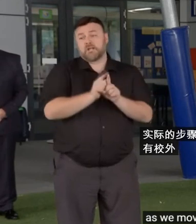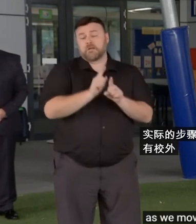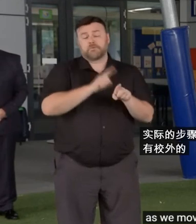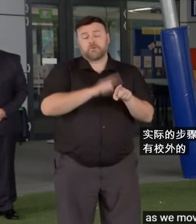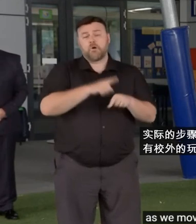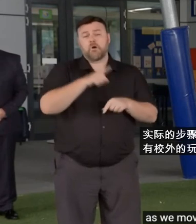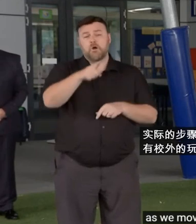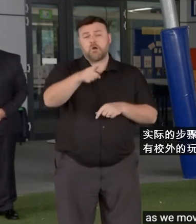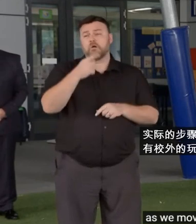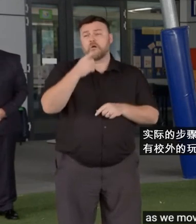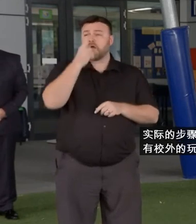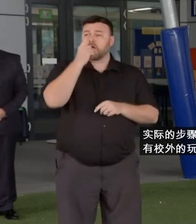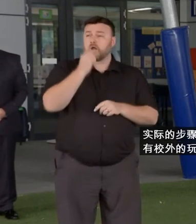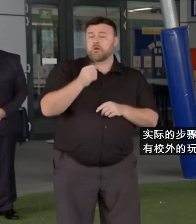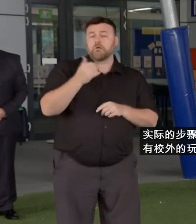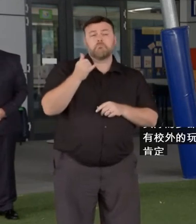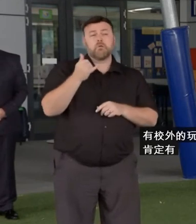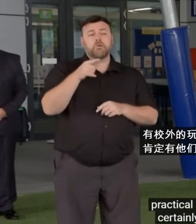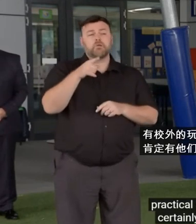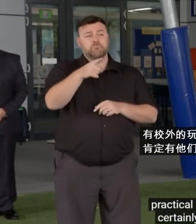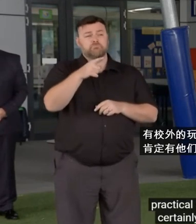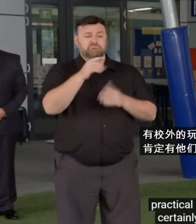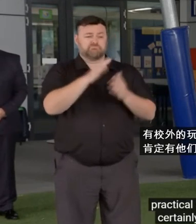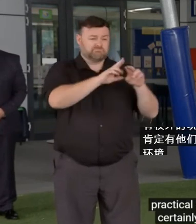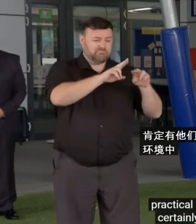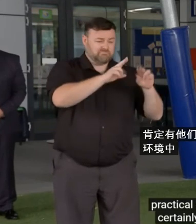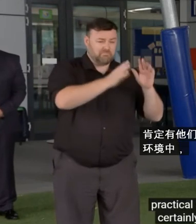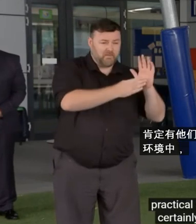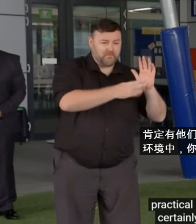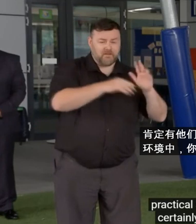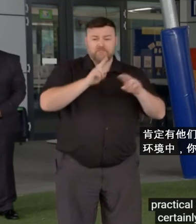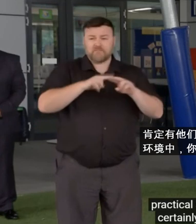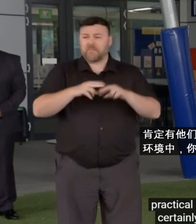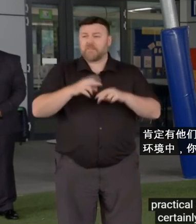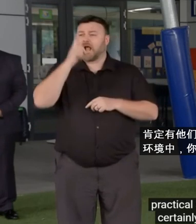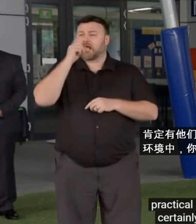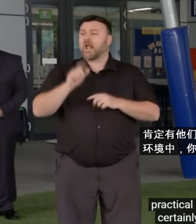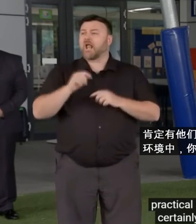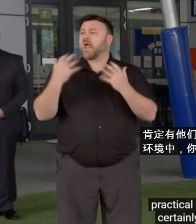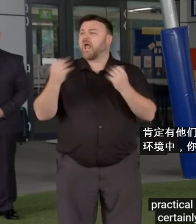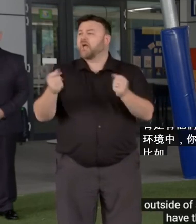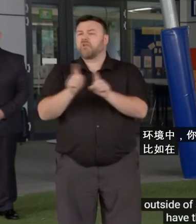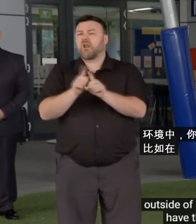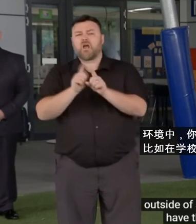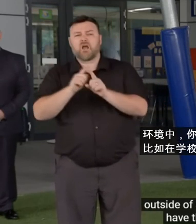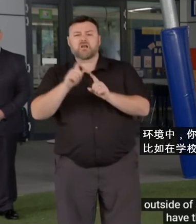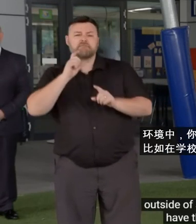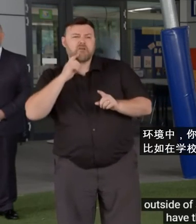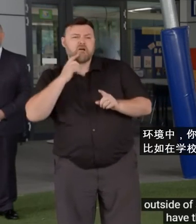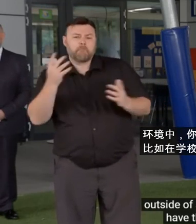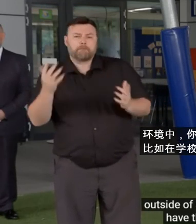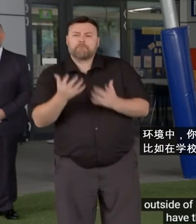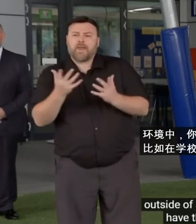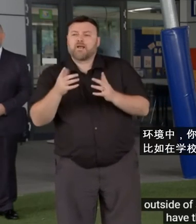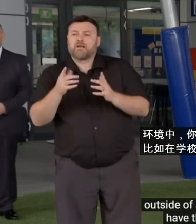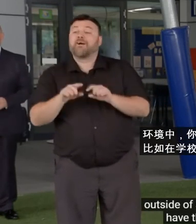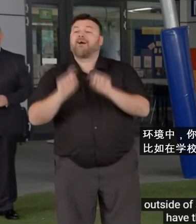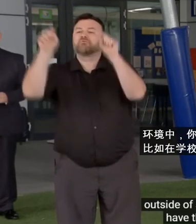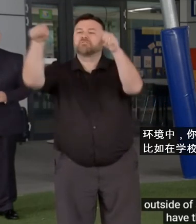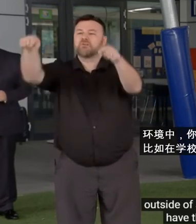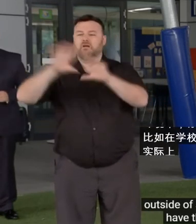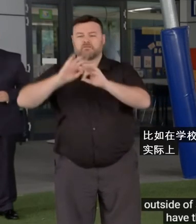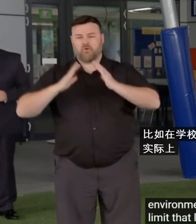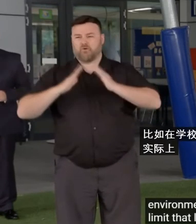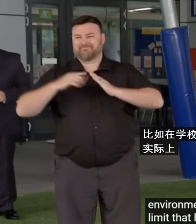certainly have play dates outside of school, but certainly have them in outdoor environments. Limit limit the intense mixing of